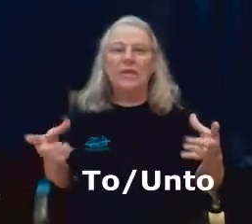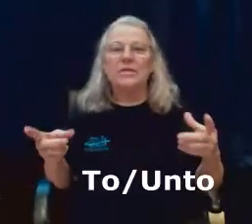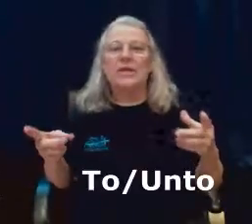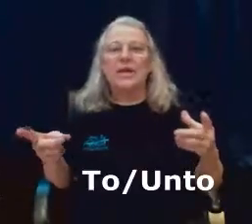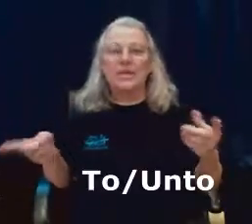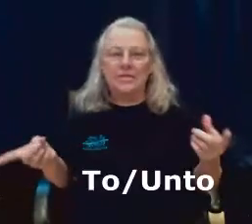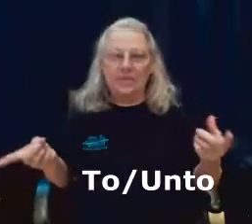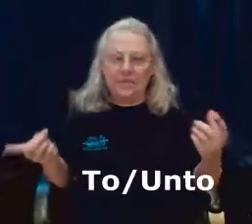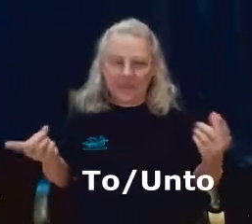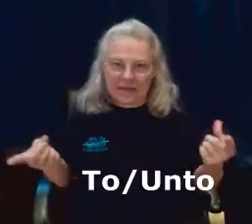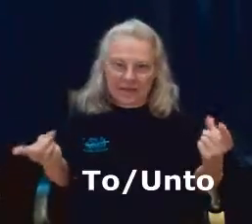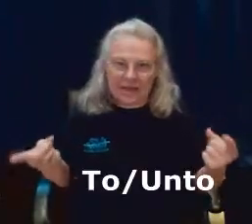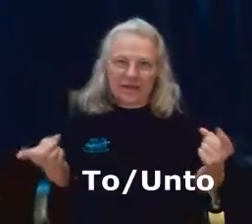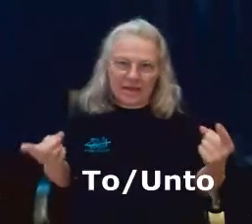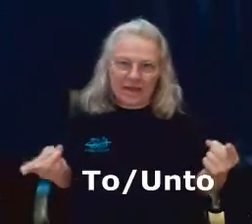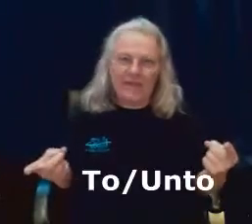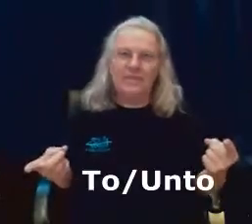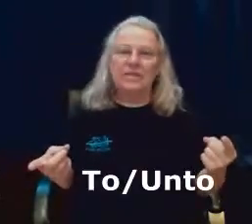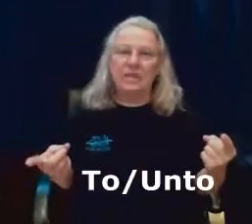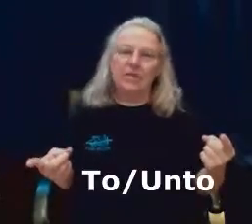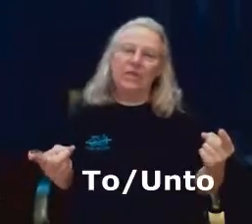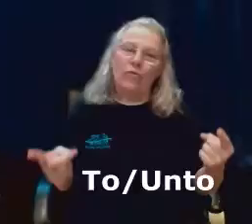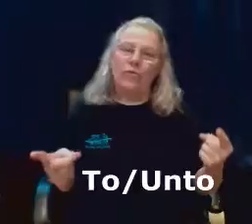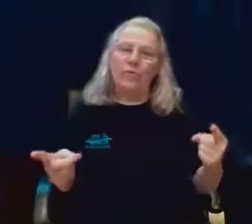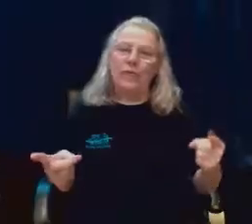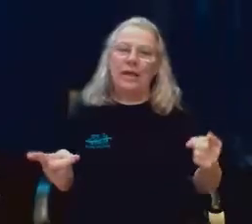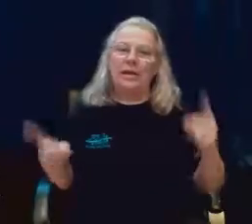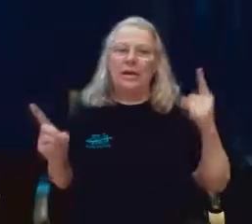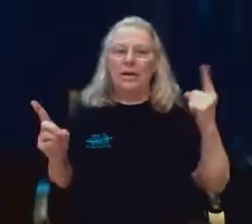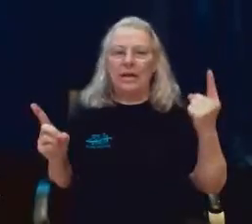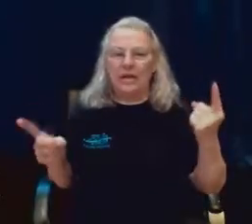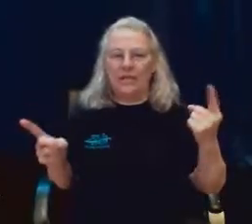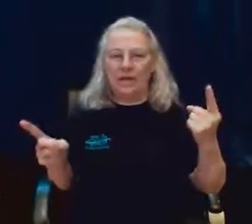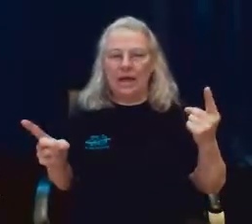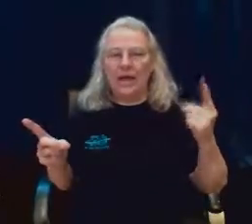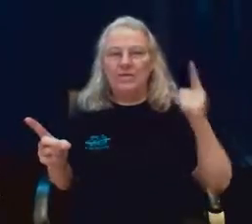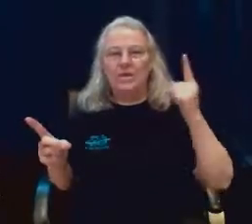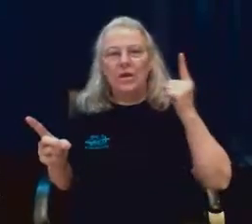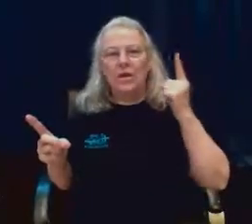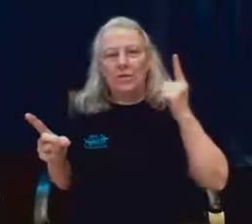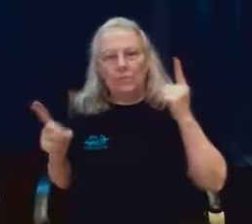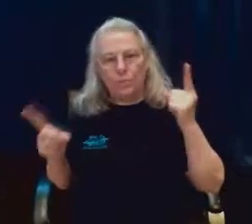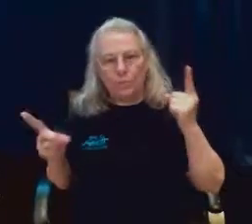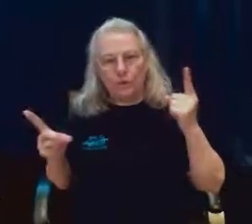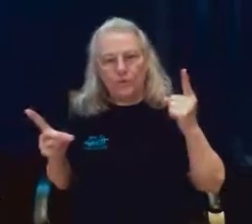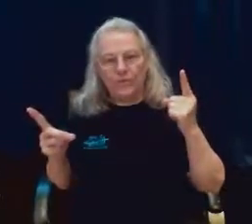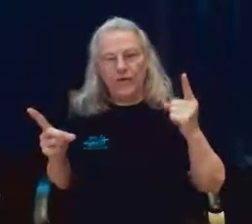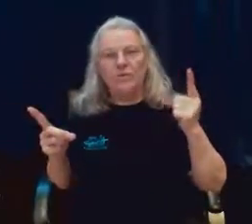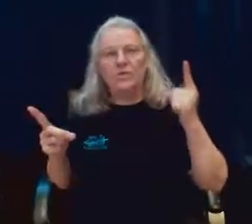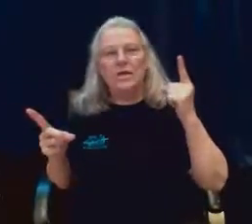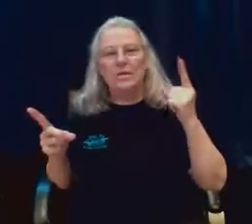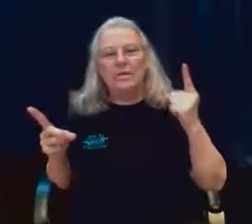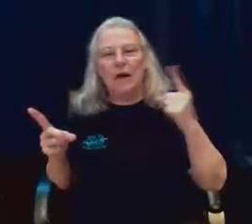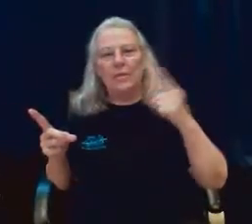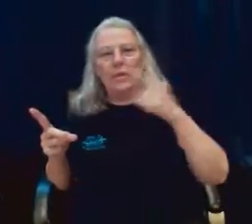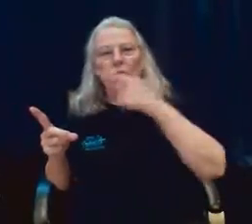context. Is it necessary for the meeting? If it is, point your fingers, dominant